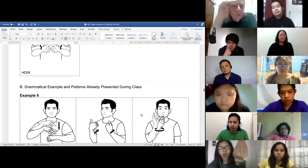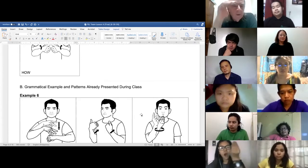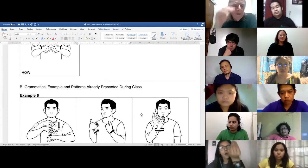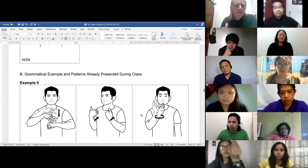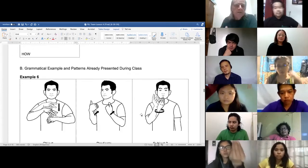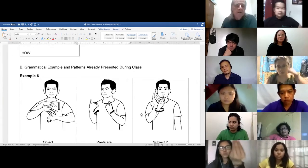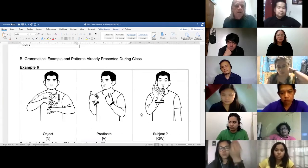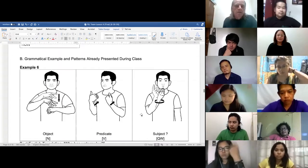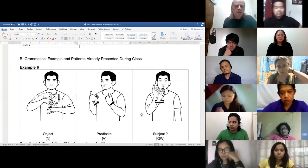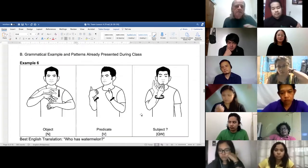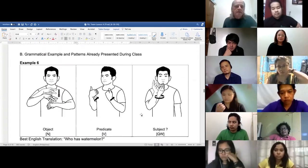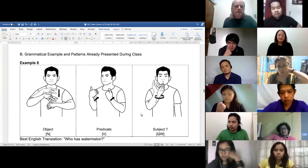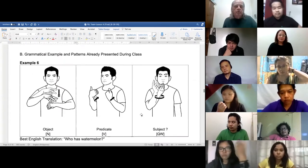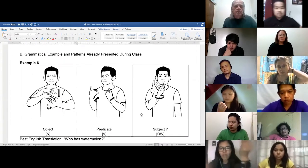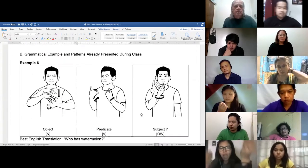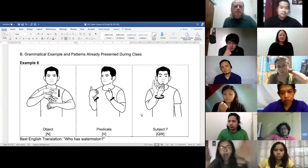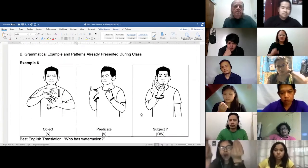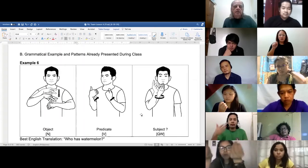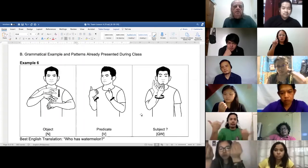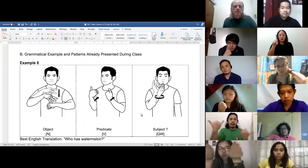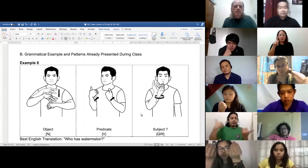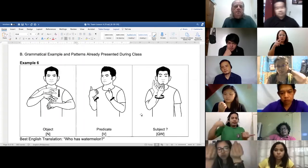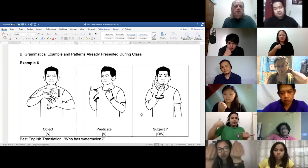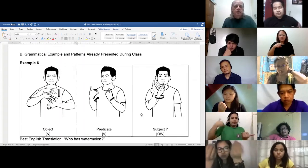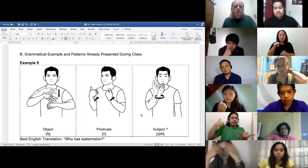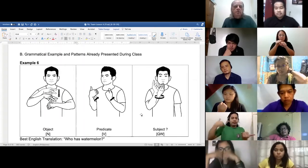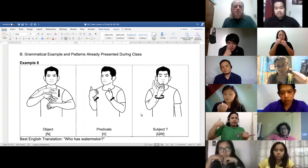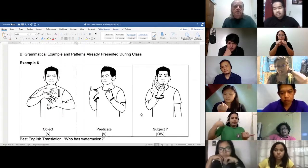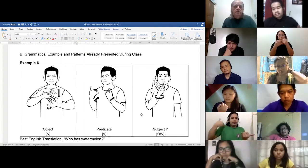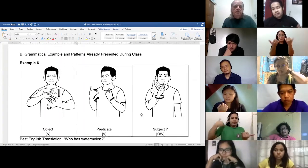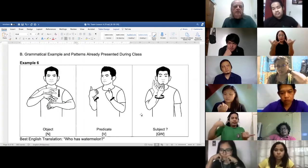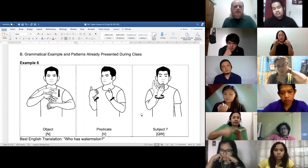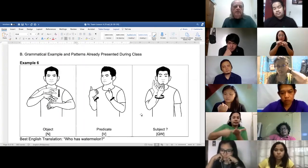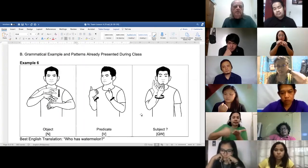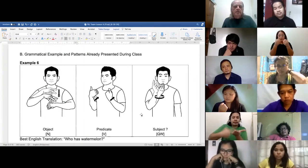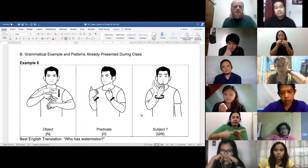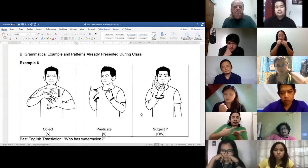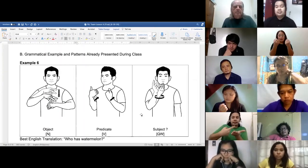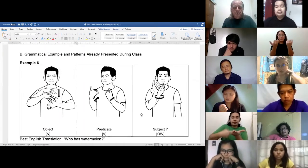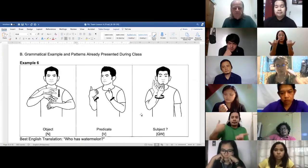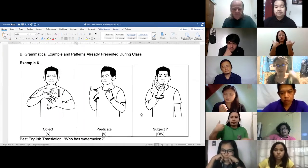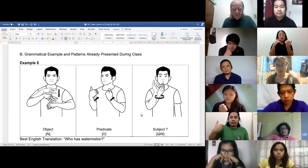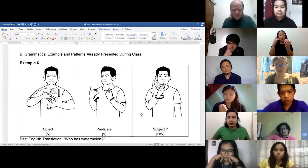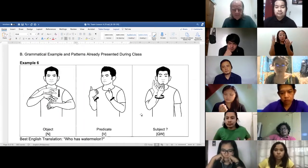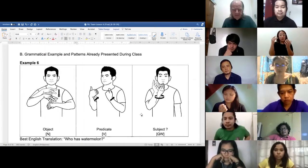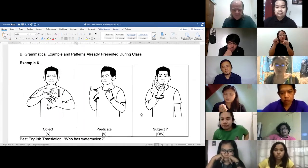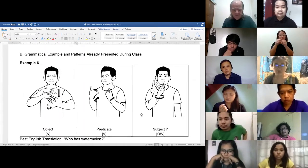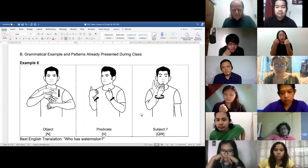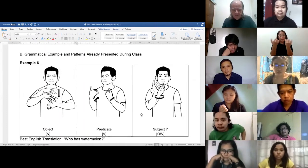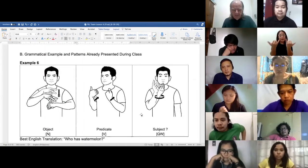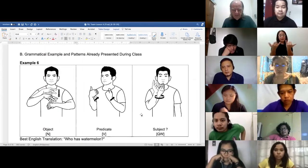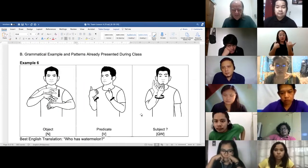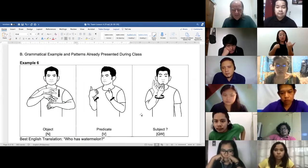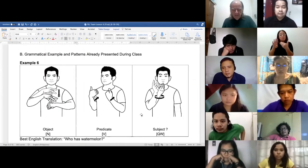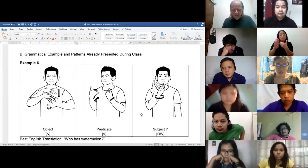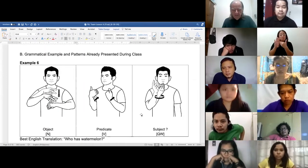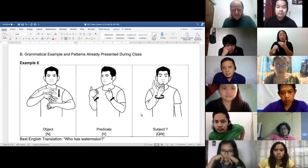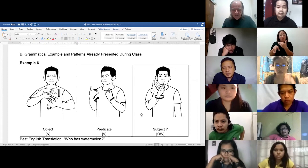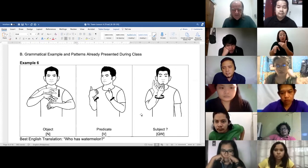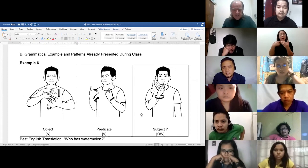Okay. Let's take a break now, and then we will start on the grammatical examples when we come back after the break. So let's Yes, come this. back.